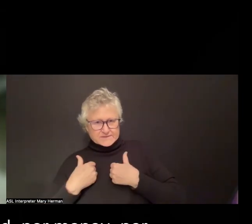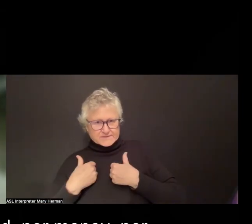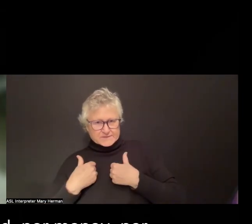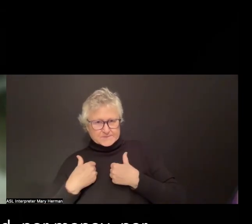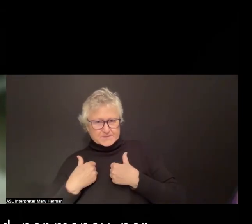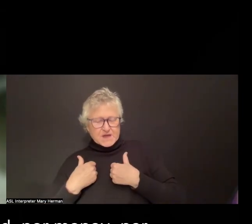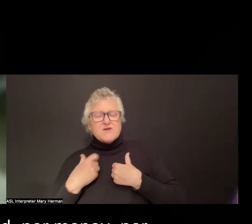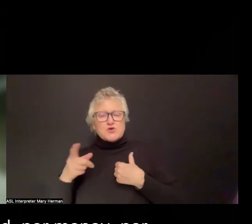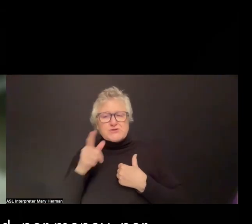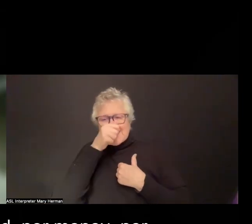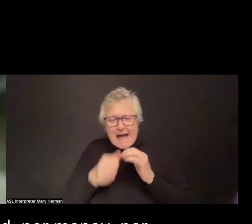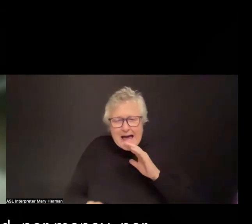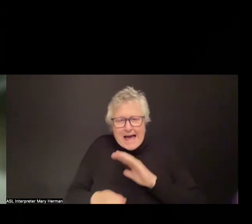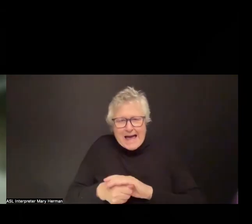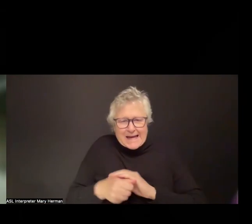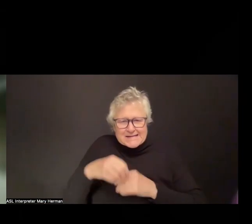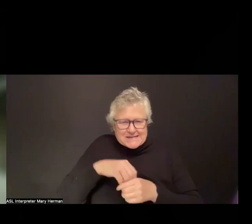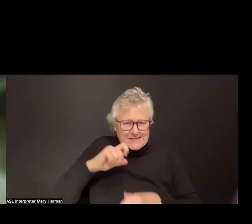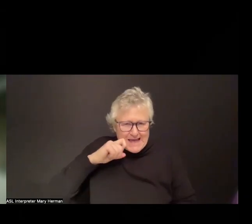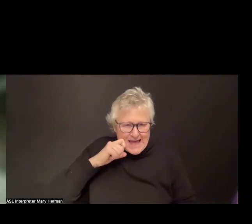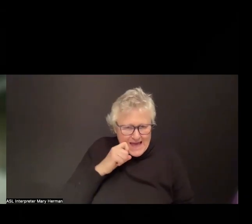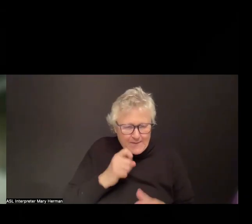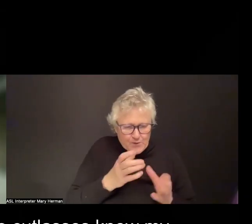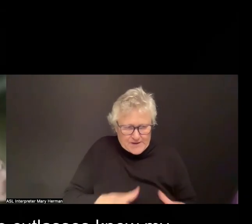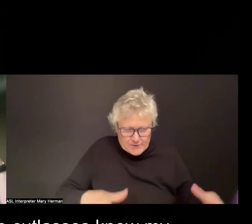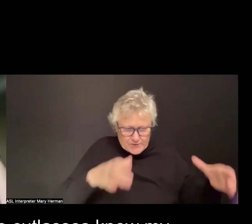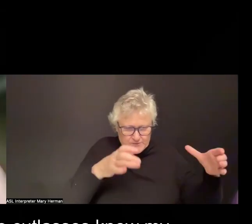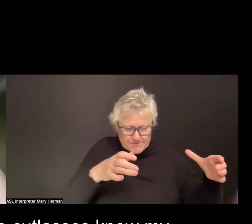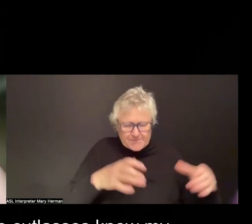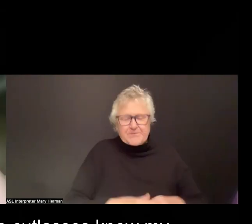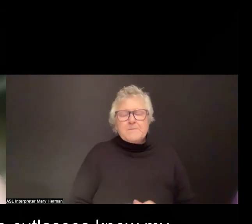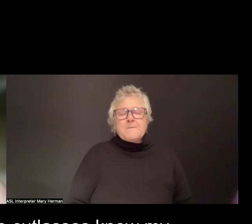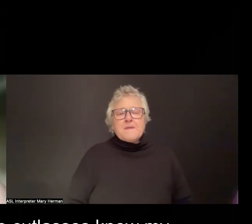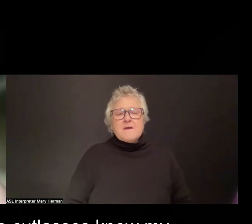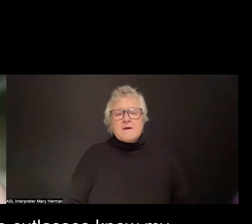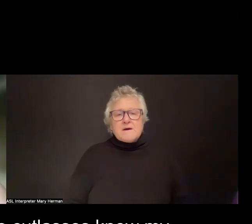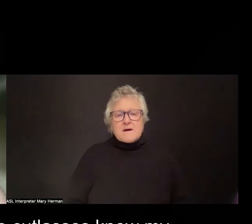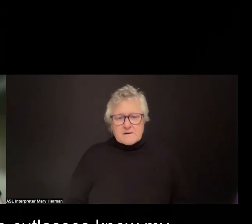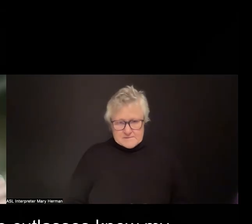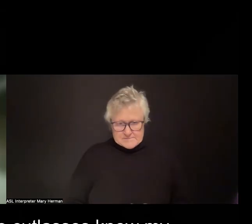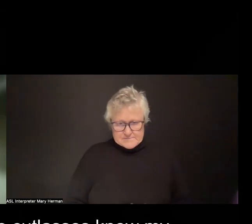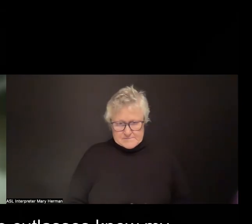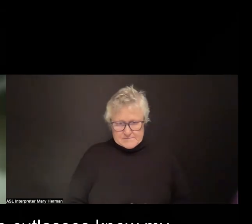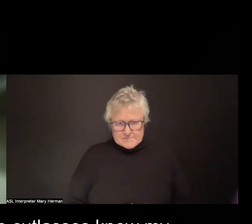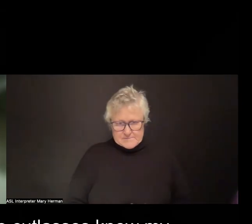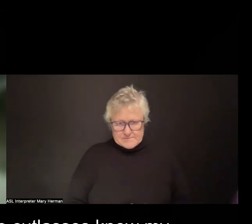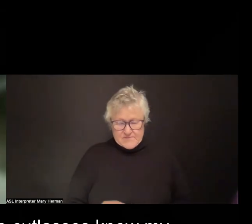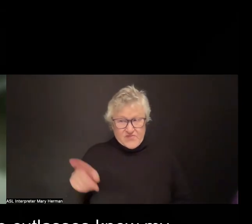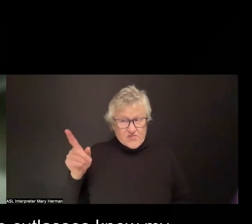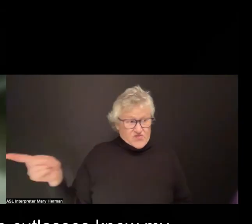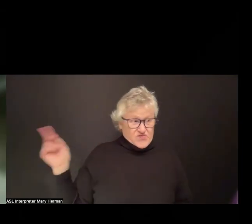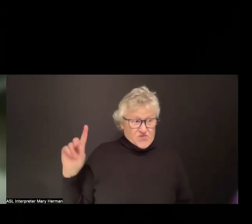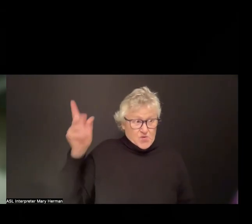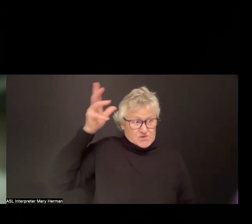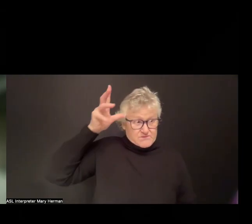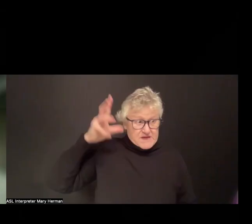nor clothes nor shoes, and a price levied upon my head. Those men with the cutlasses knew my name, and they knew where I made my